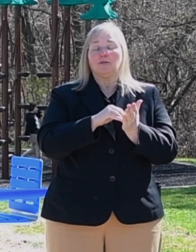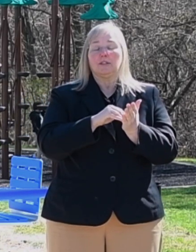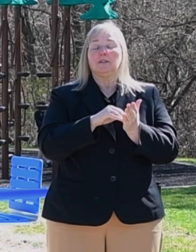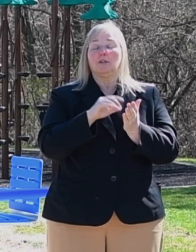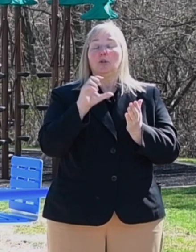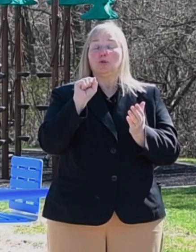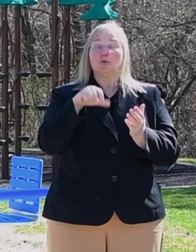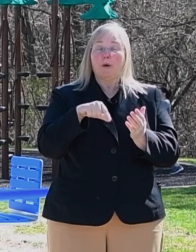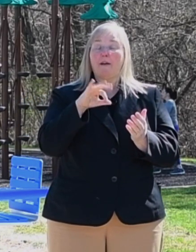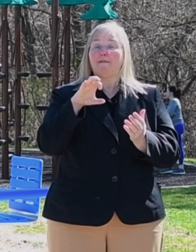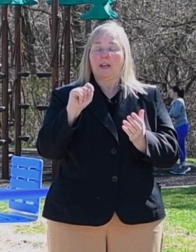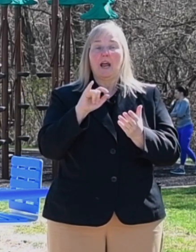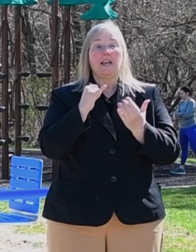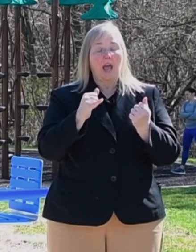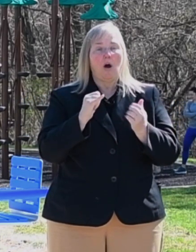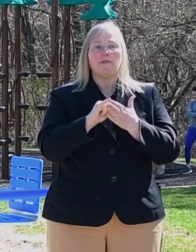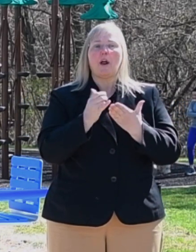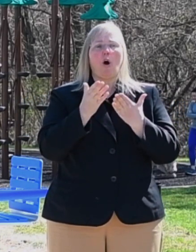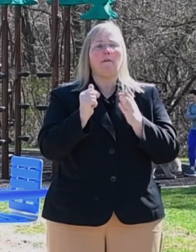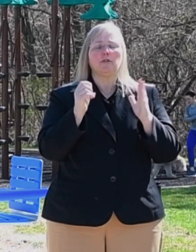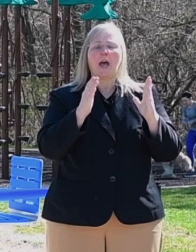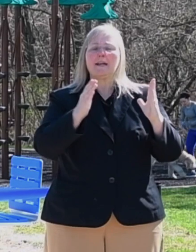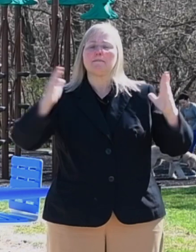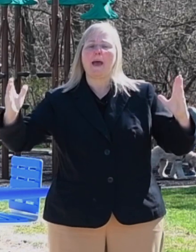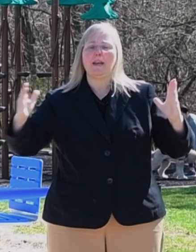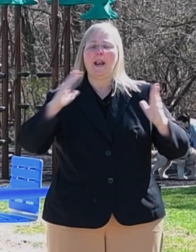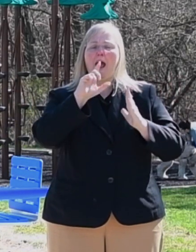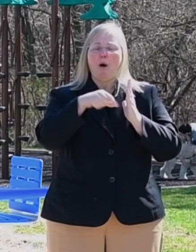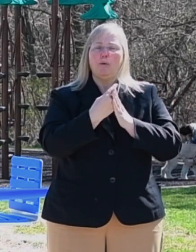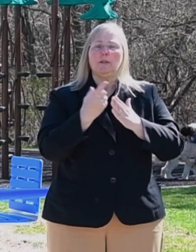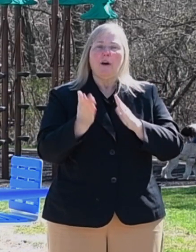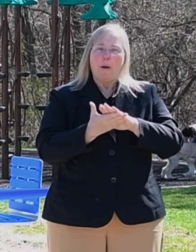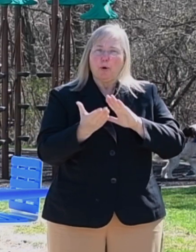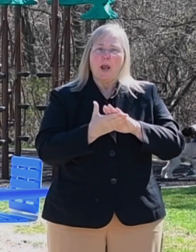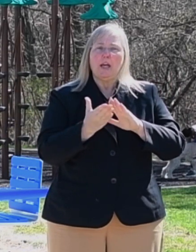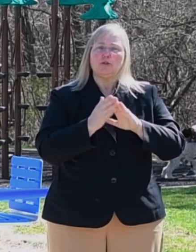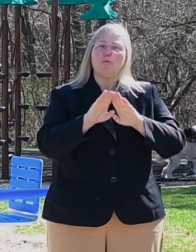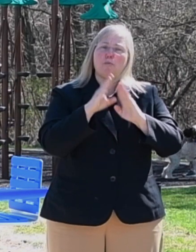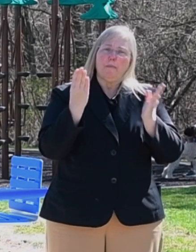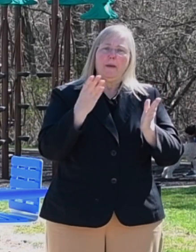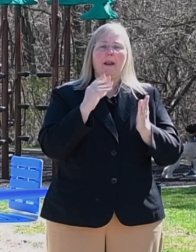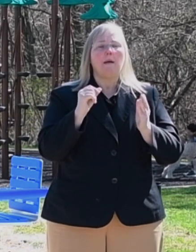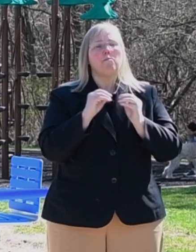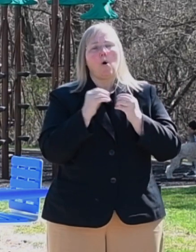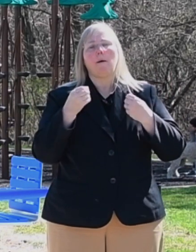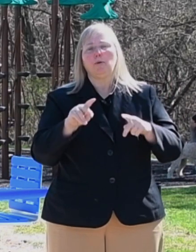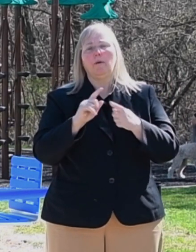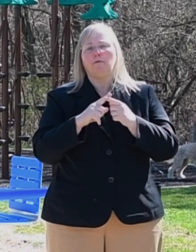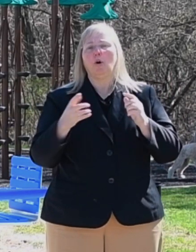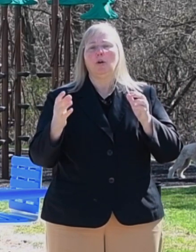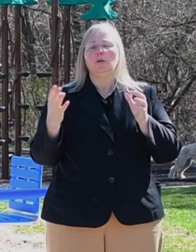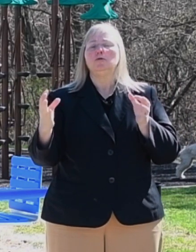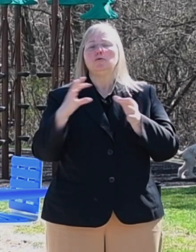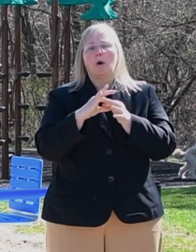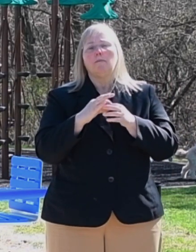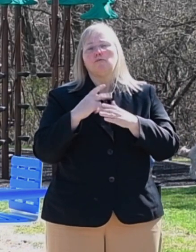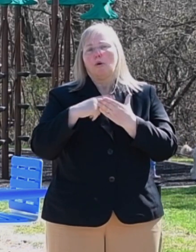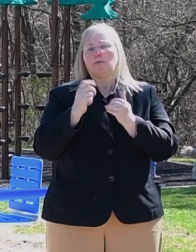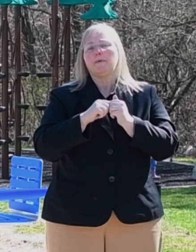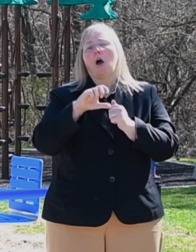Now it offers expanded hours of operation and more opportunities for joint program with other 50-plus